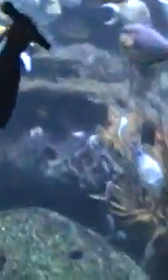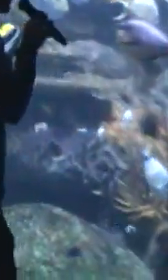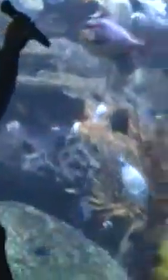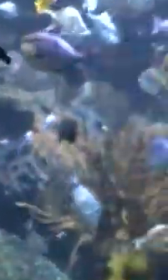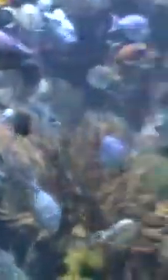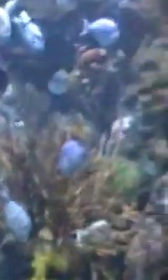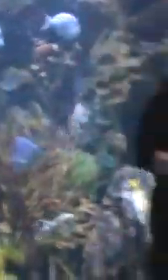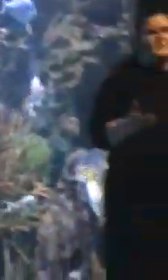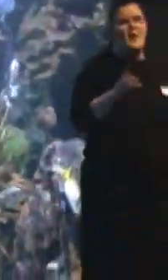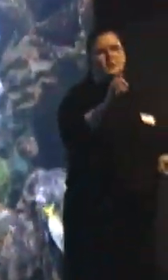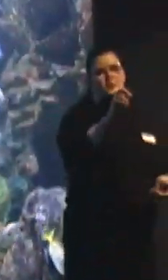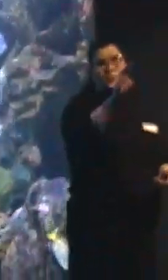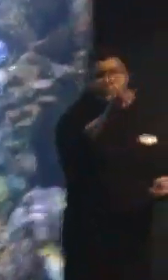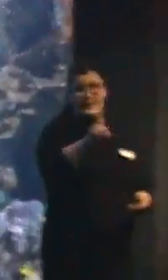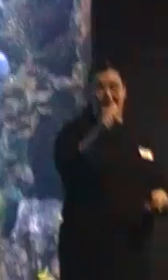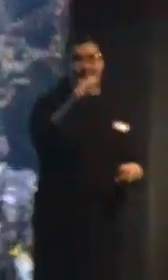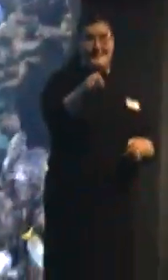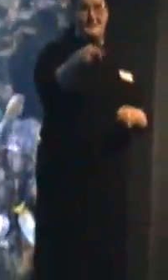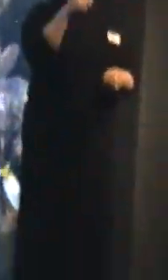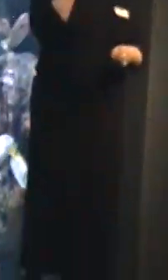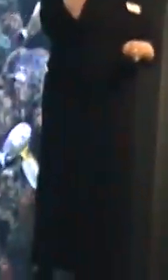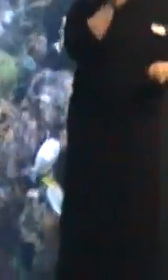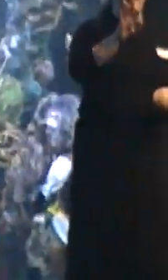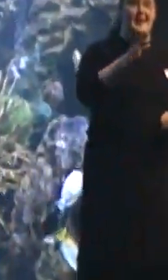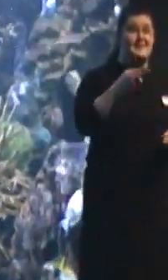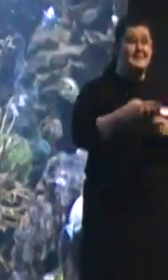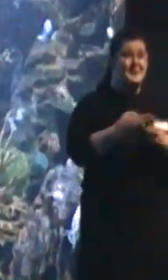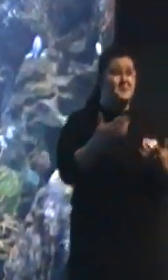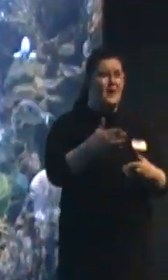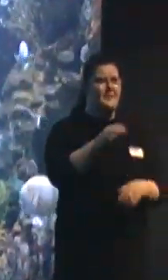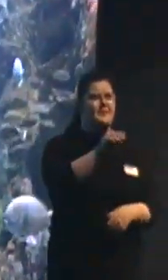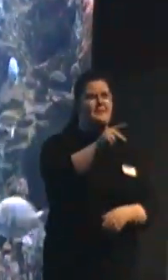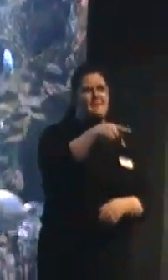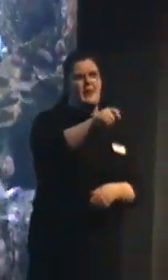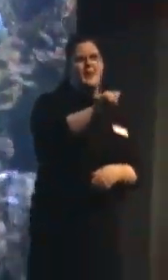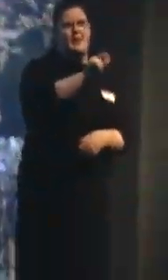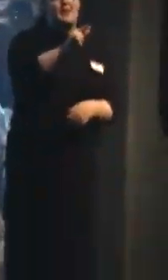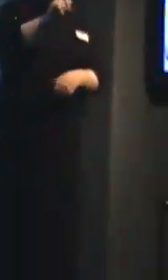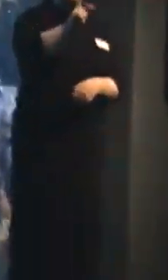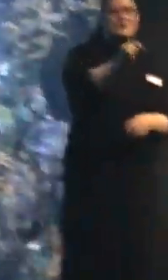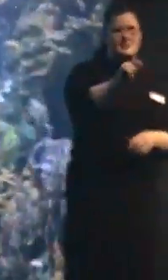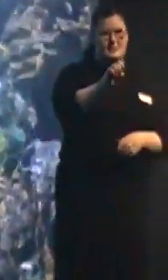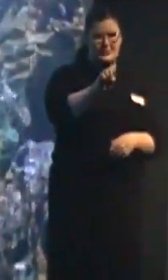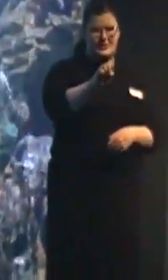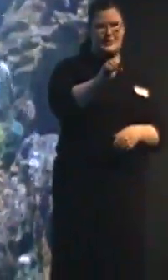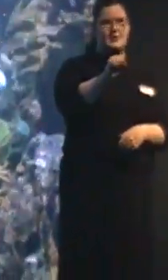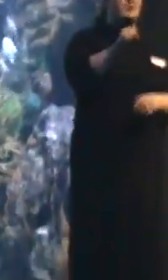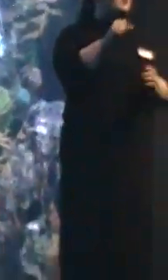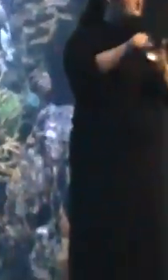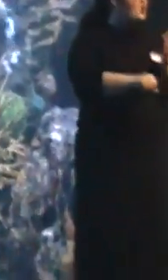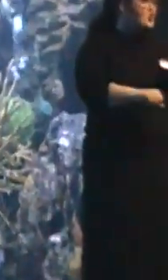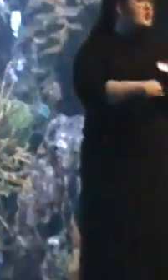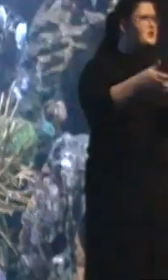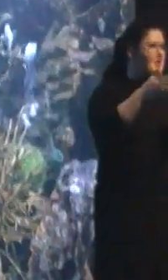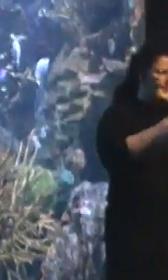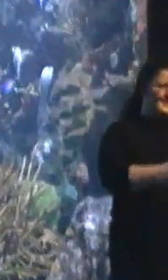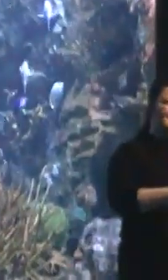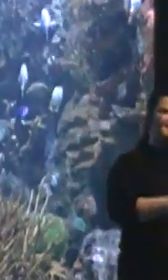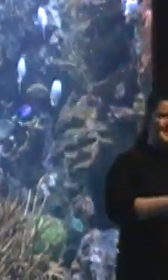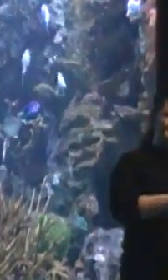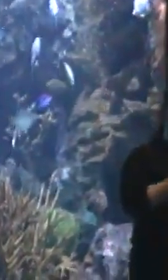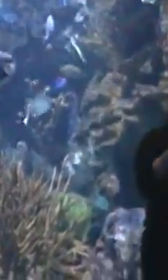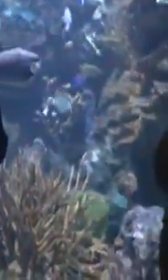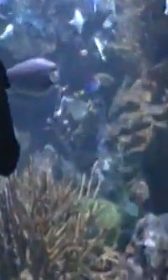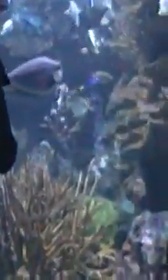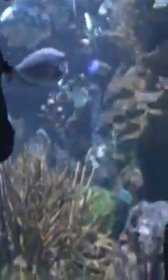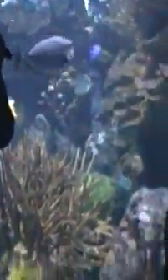Now, Dory's species is called the palate surgeonfish. So the palate part of their name comes from that